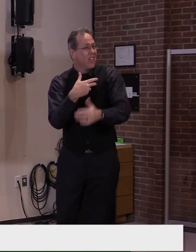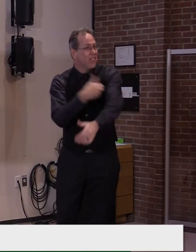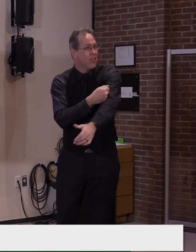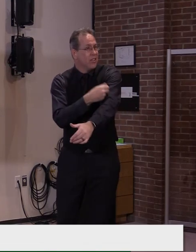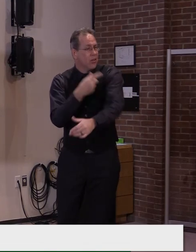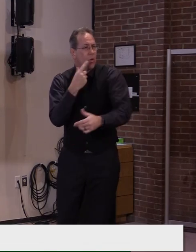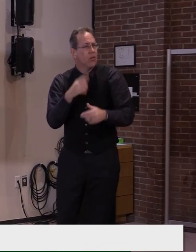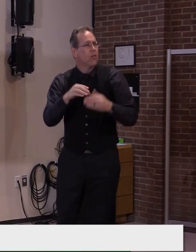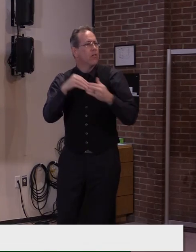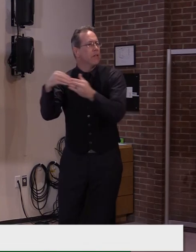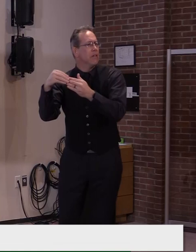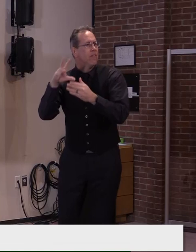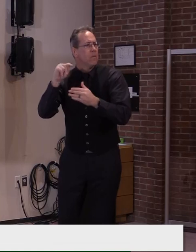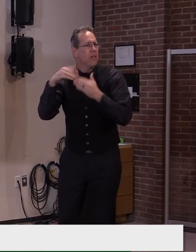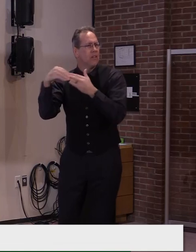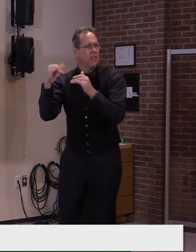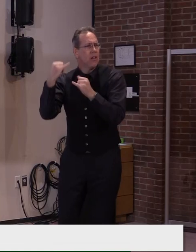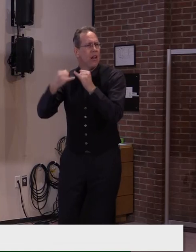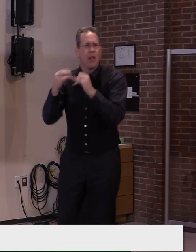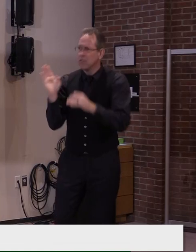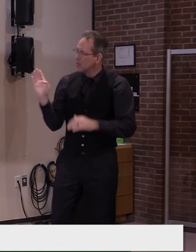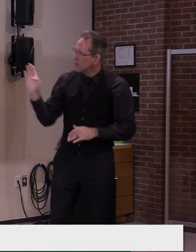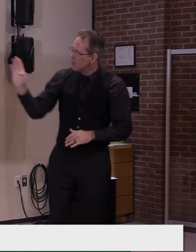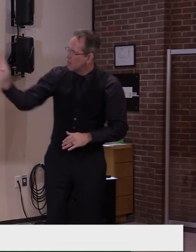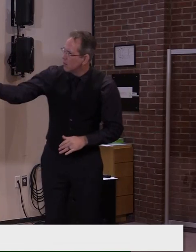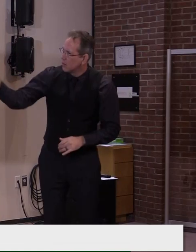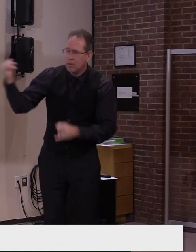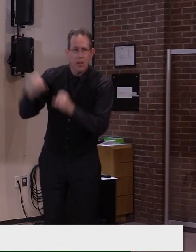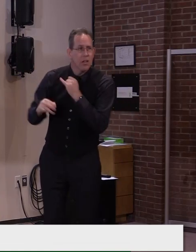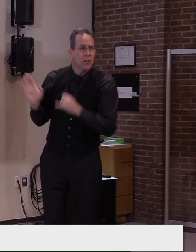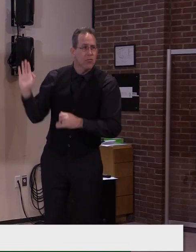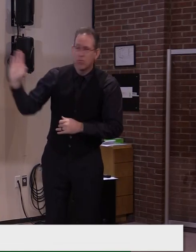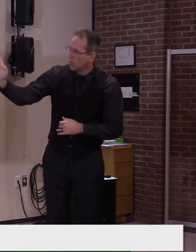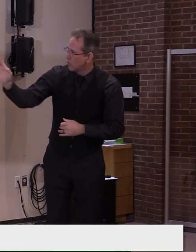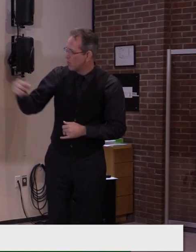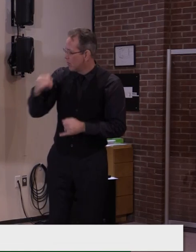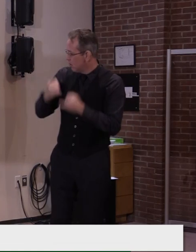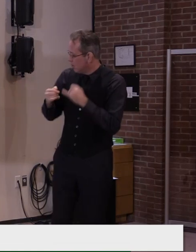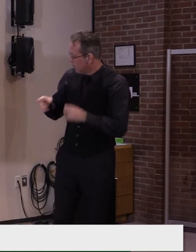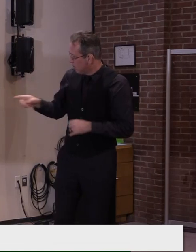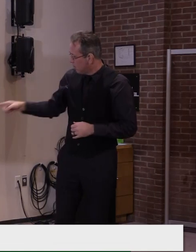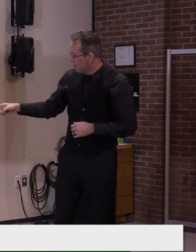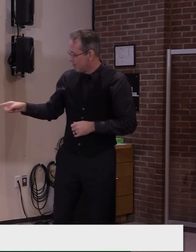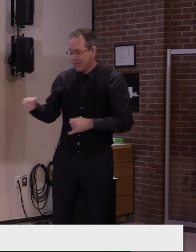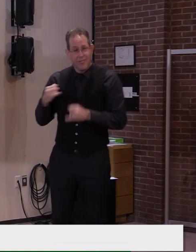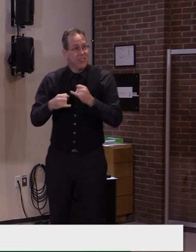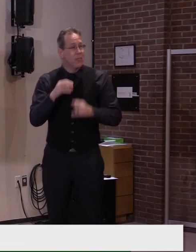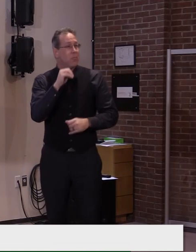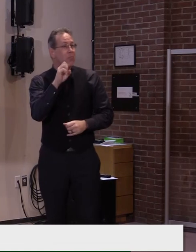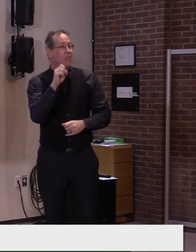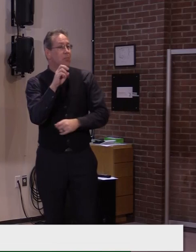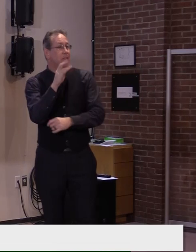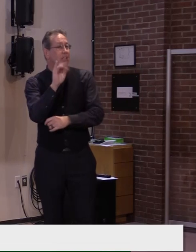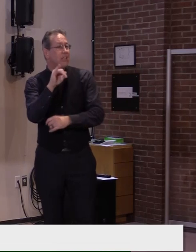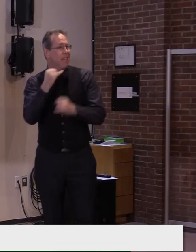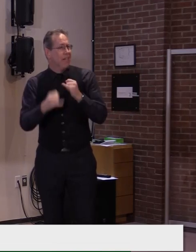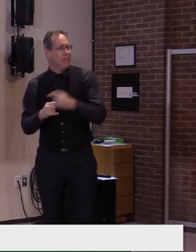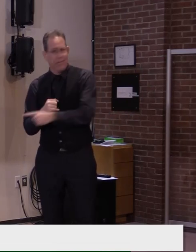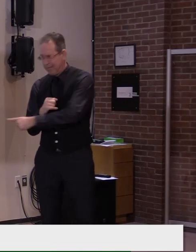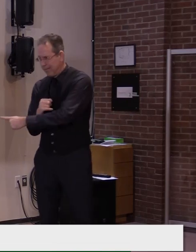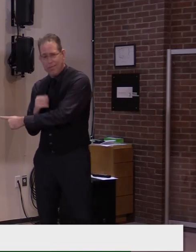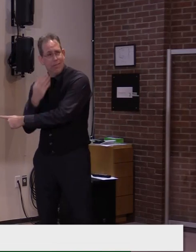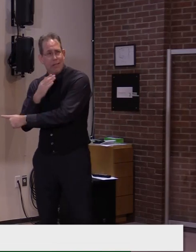11 with a single dose and fully vaccinated in that age group. And all of that builds up to sort of